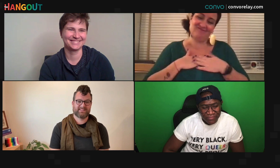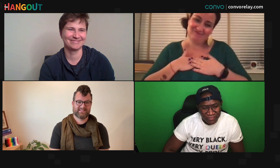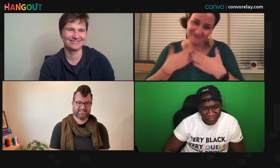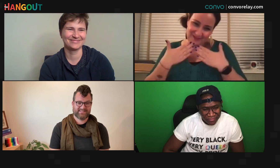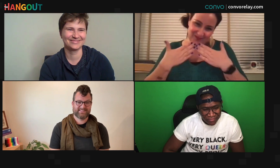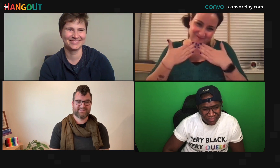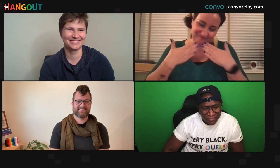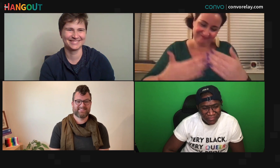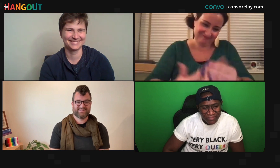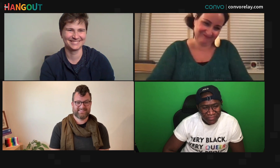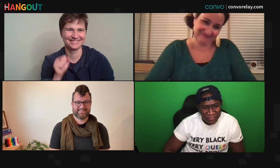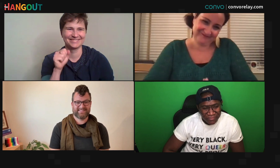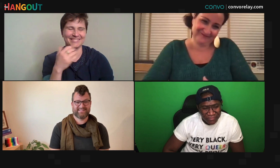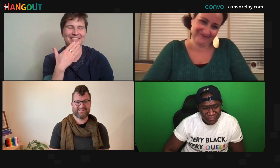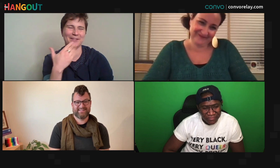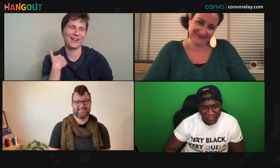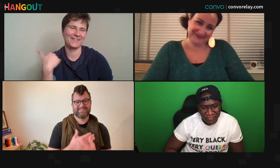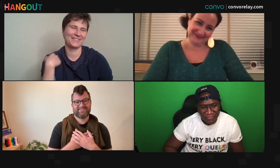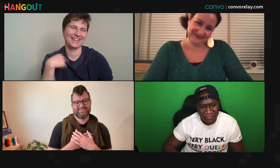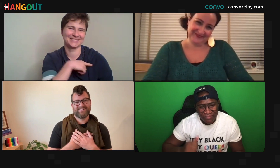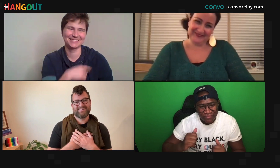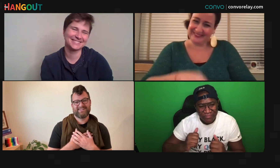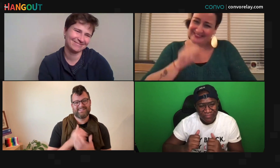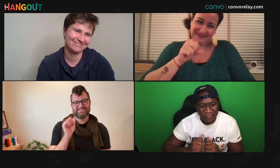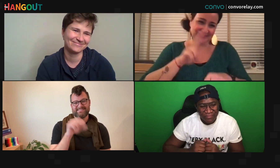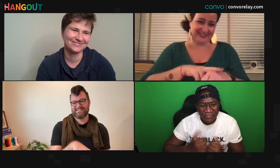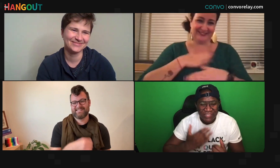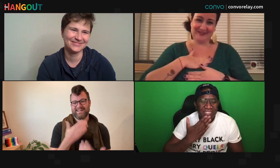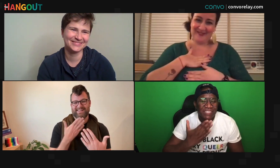these books for many generations to come. So thank you.